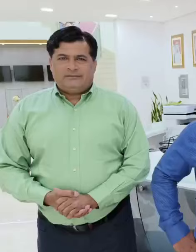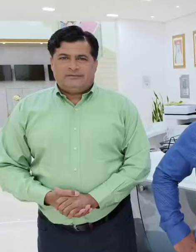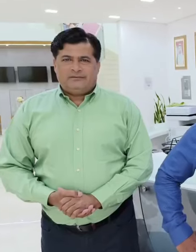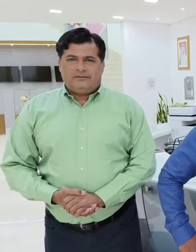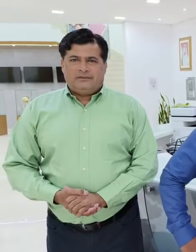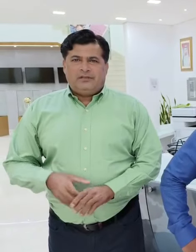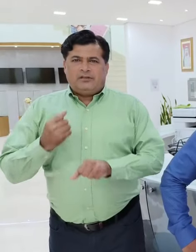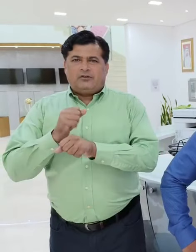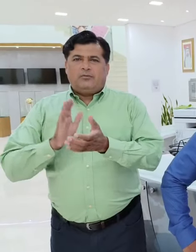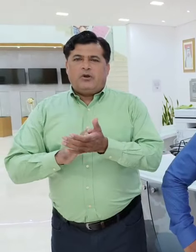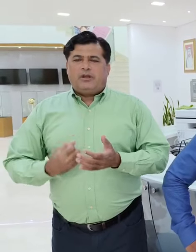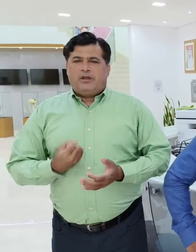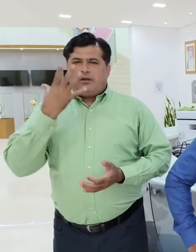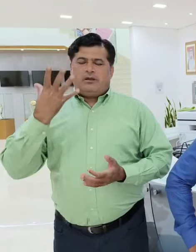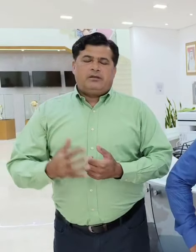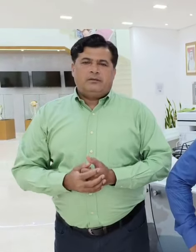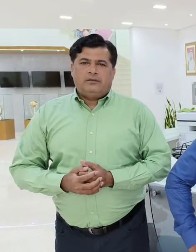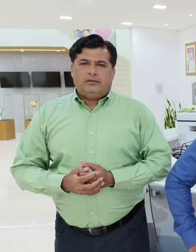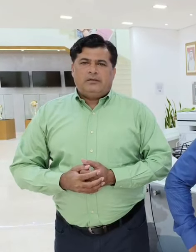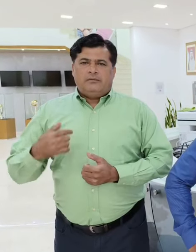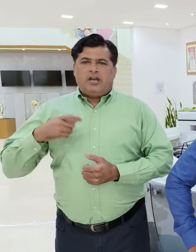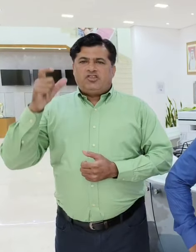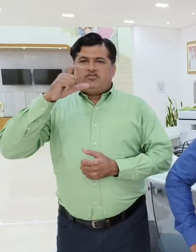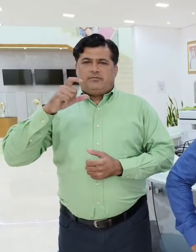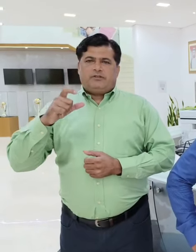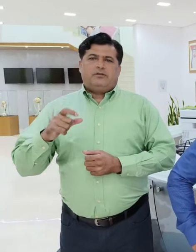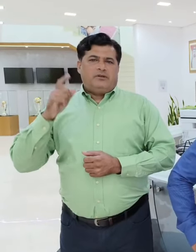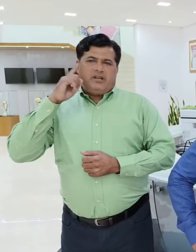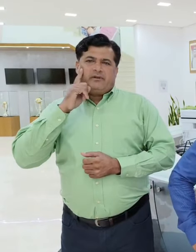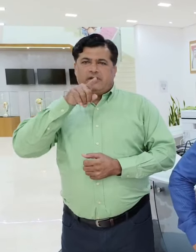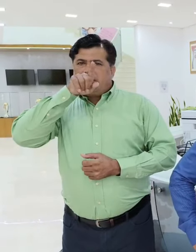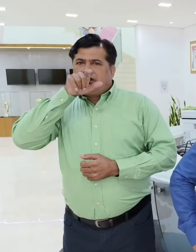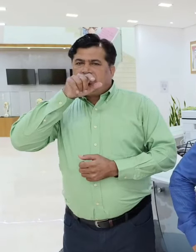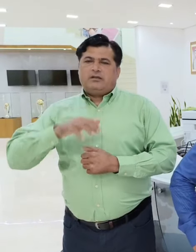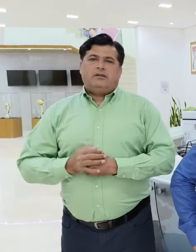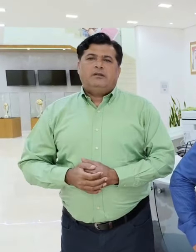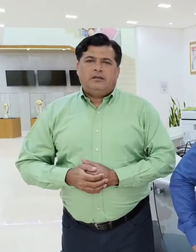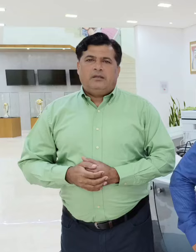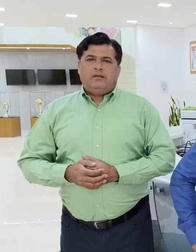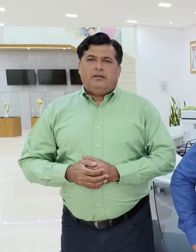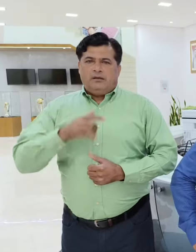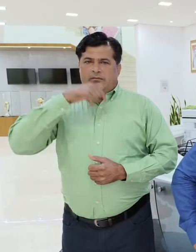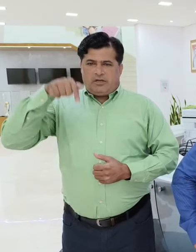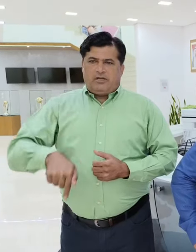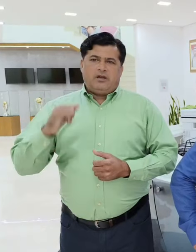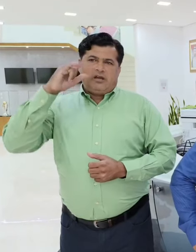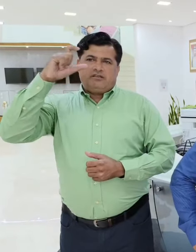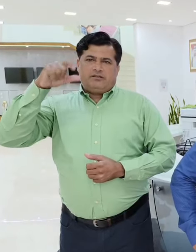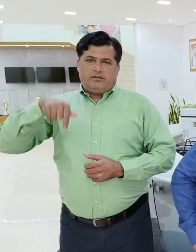Good morning, my name is Christopher. I am the chairperson for Deaf Cricket Sports Centre, Qatar. I am here at ICC for the